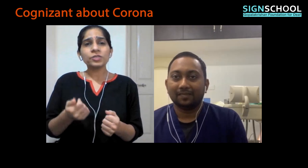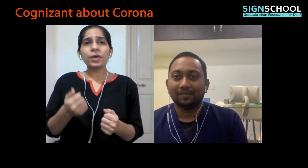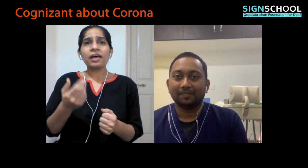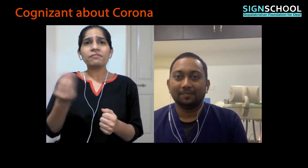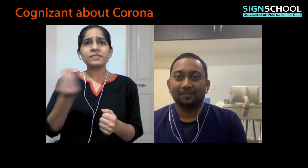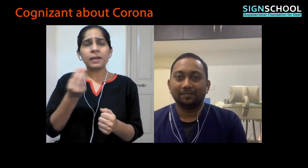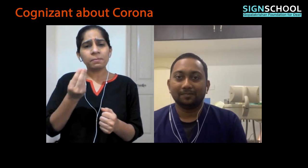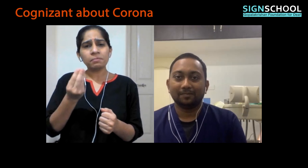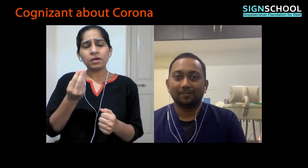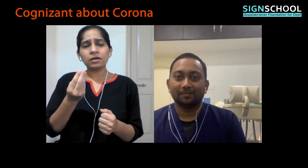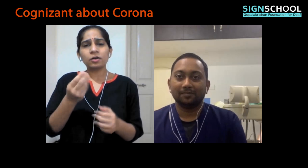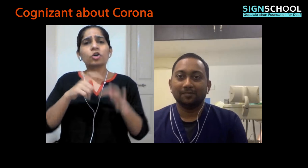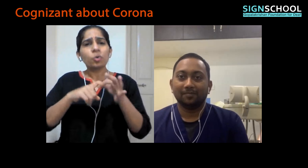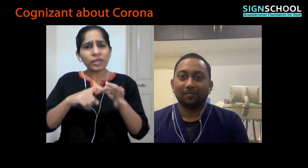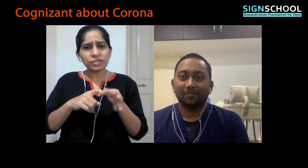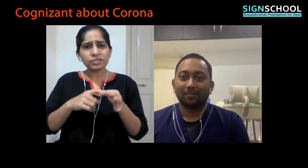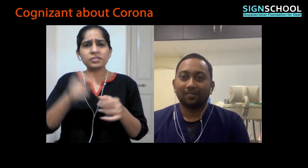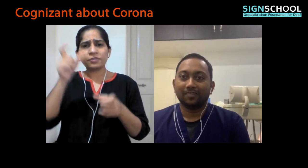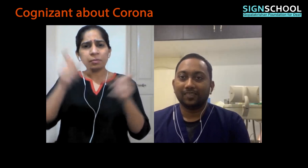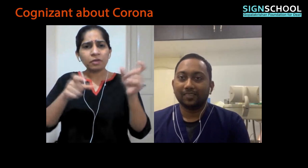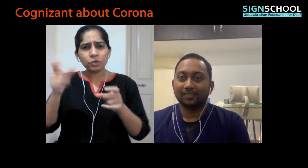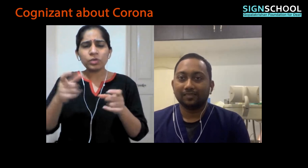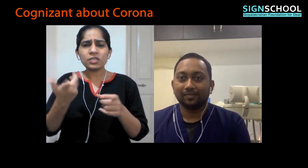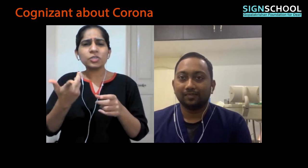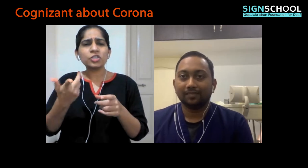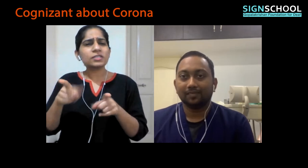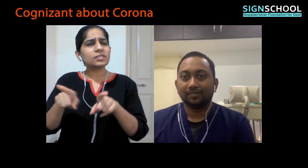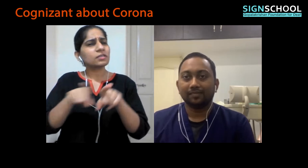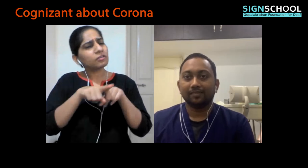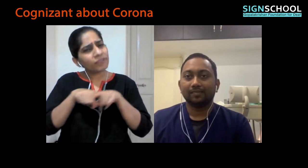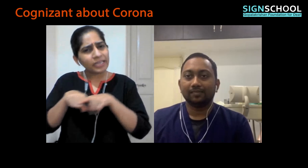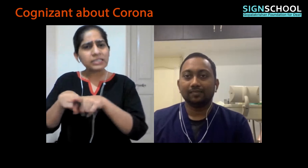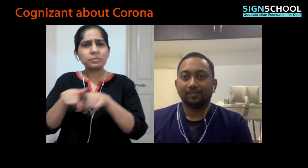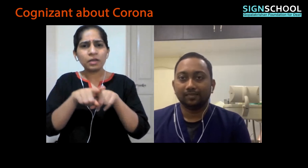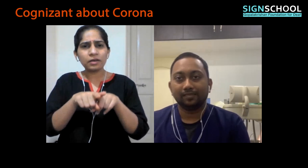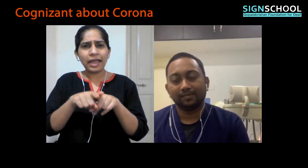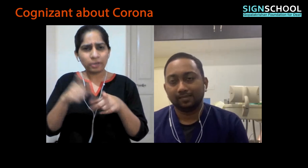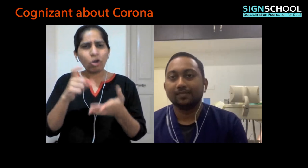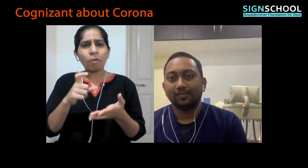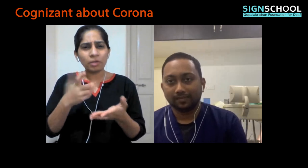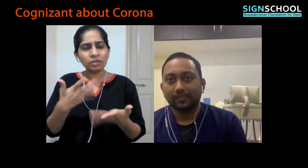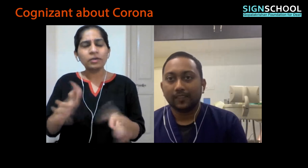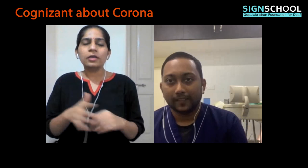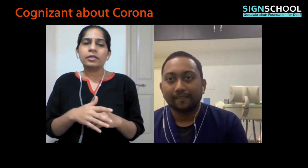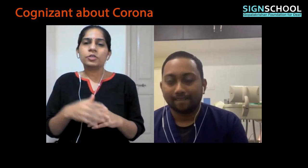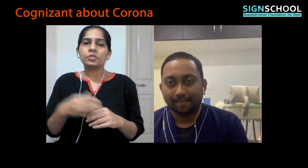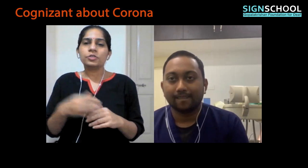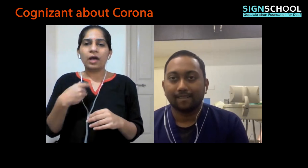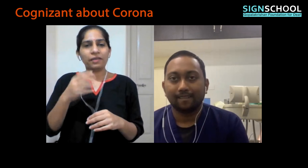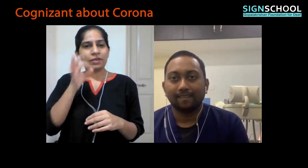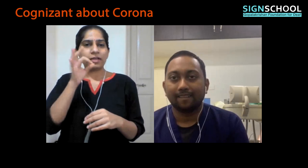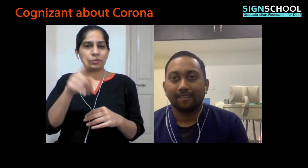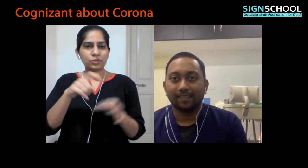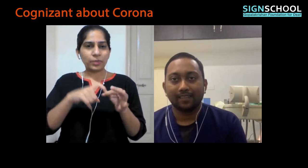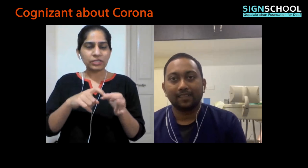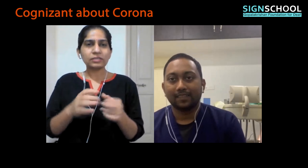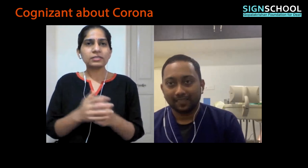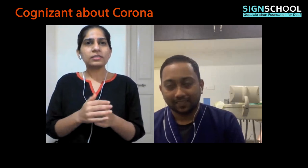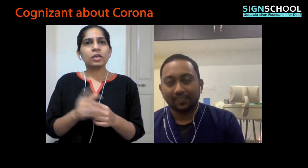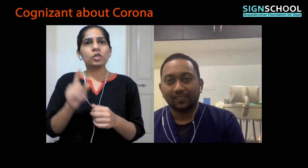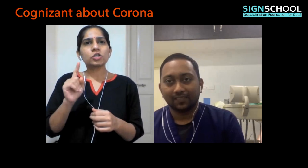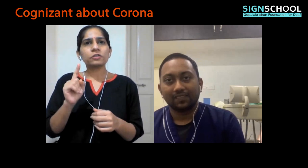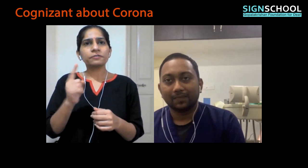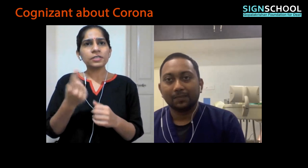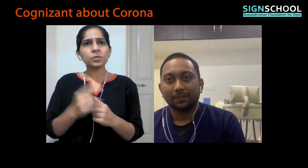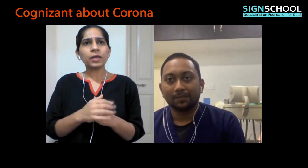So we also have some questions from our viewers, which is very similar and common. So I will ask those